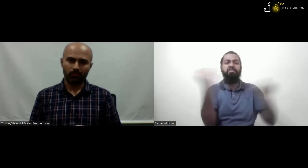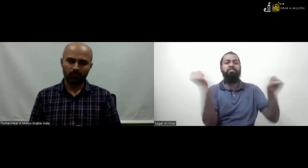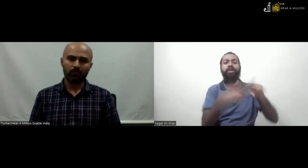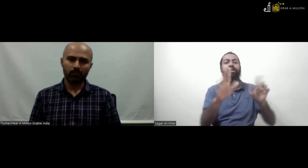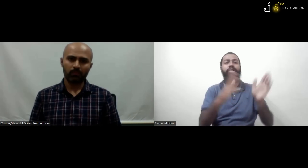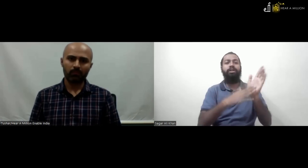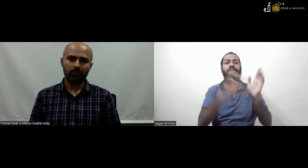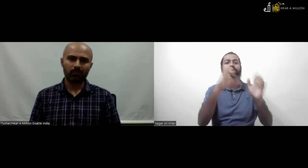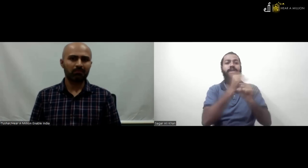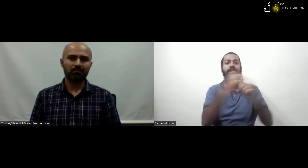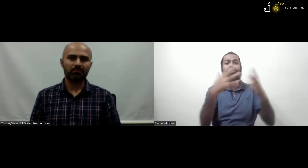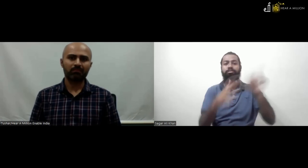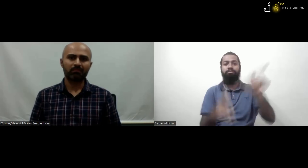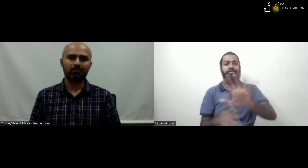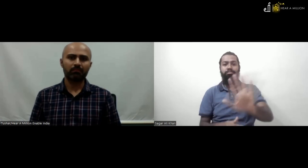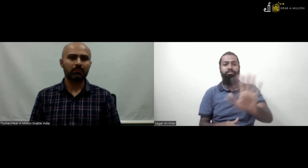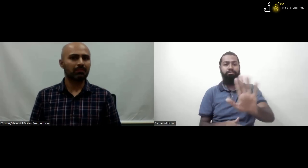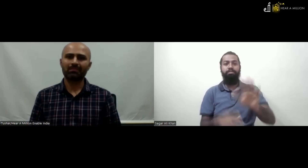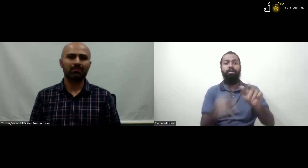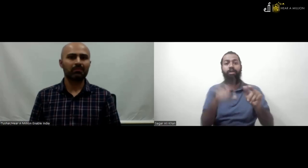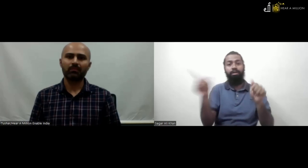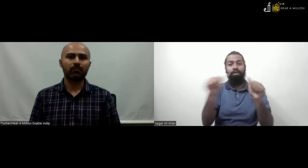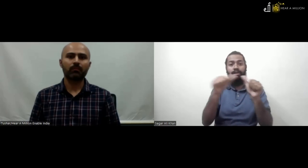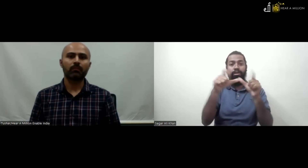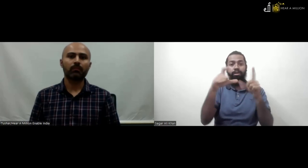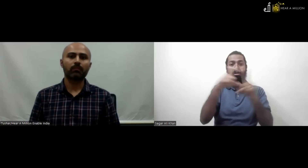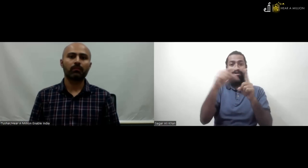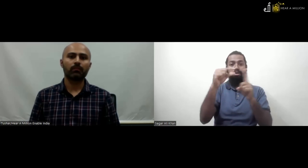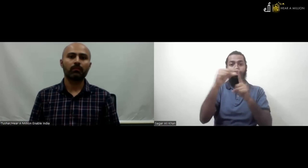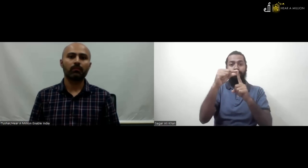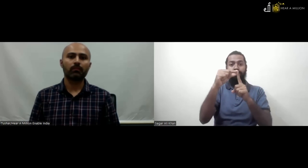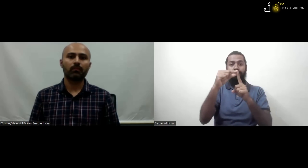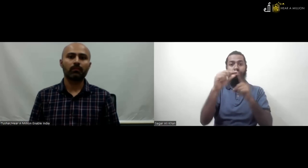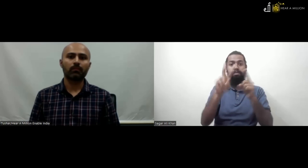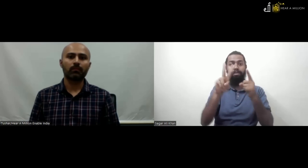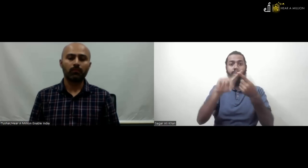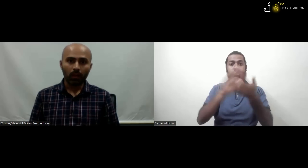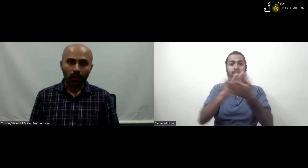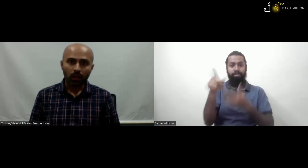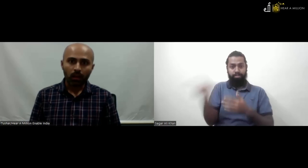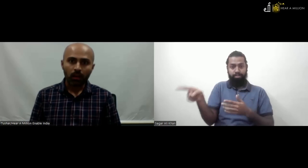you keep doing yes, no, no, no, no, no, no, no. And last, if you put yes,